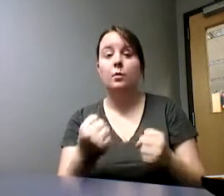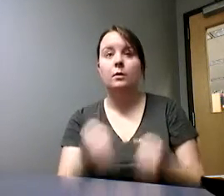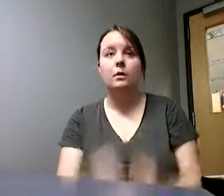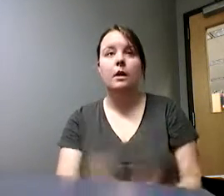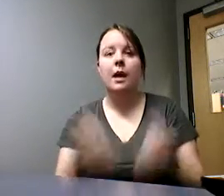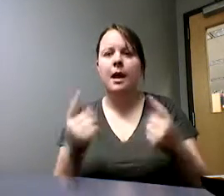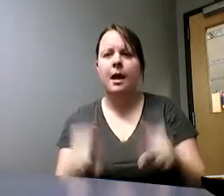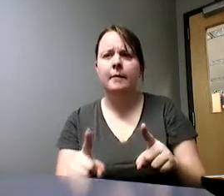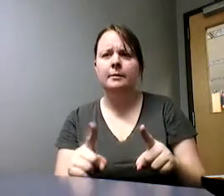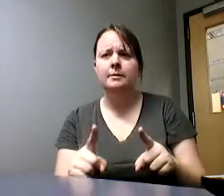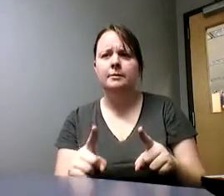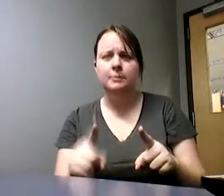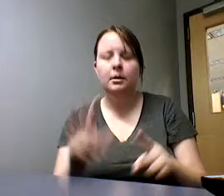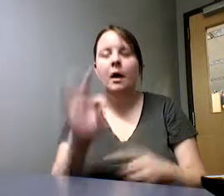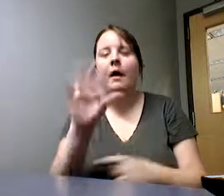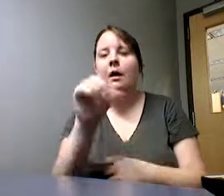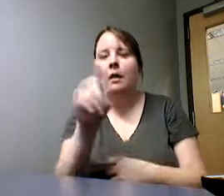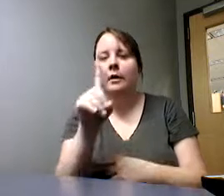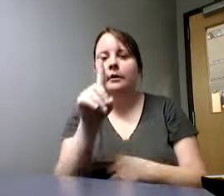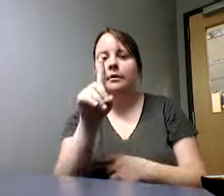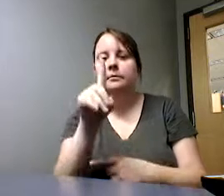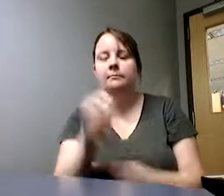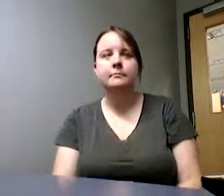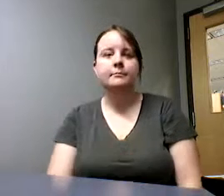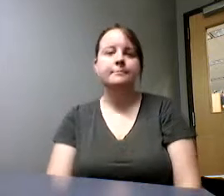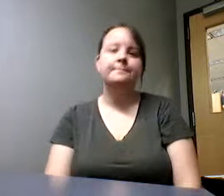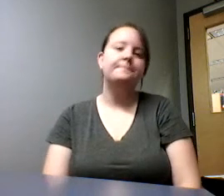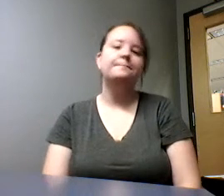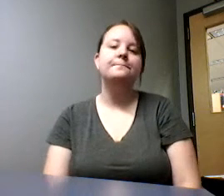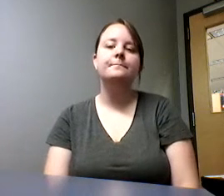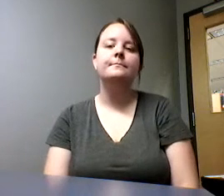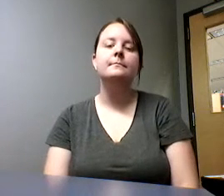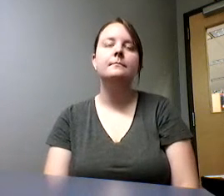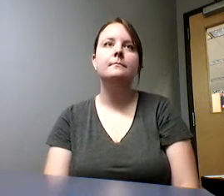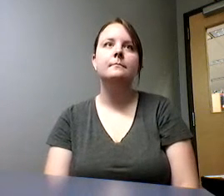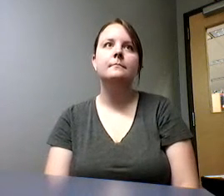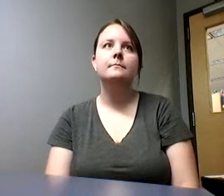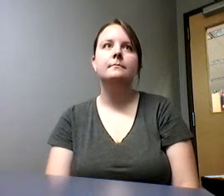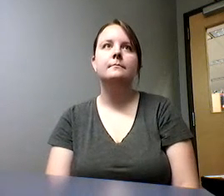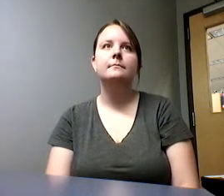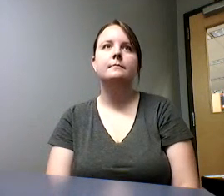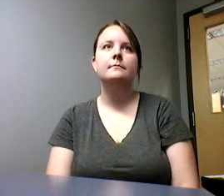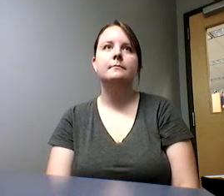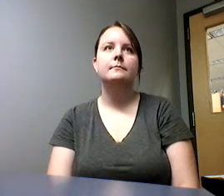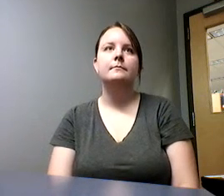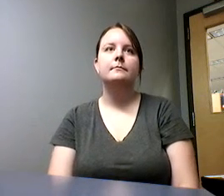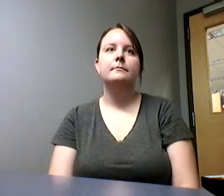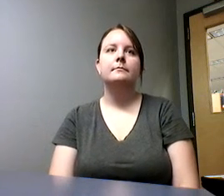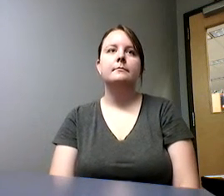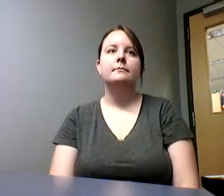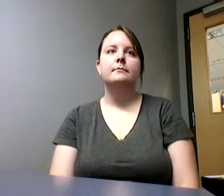Flood. The water can't go in the ground, it's got to run up on top, and usually run downhill. Like the video we